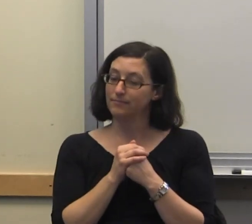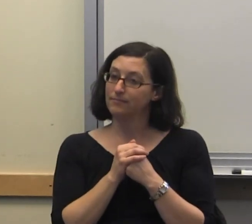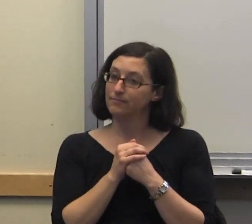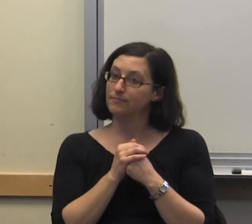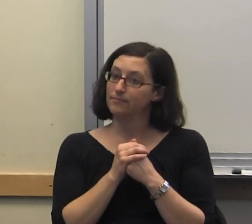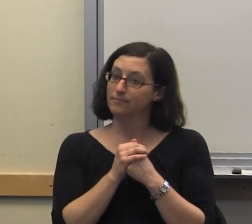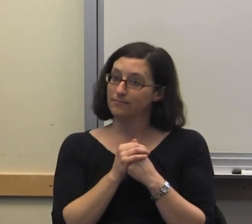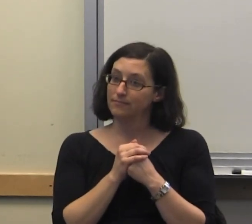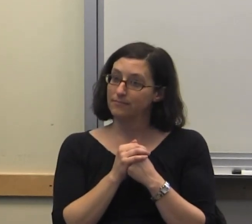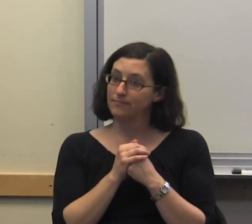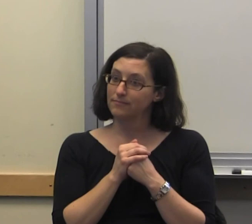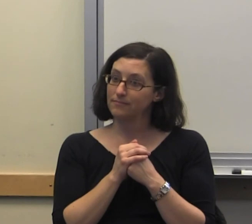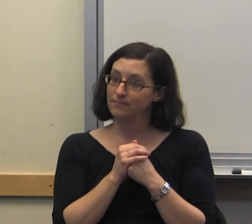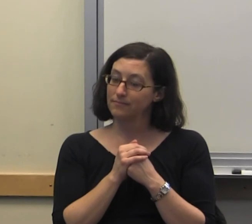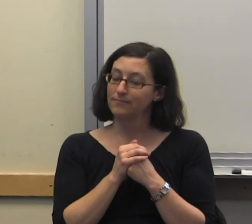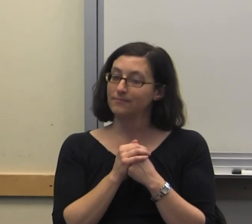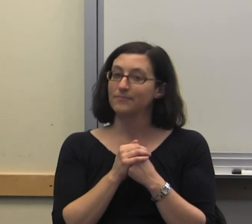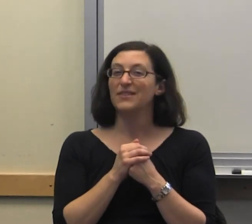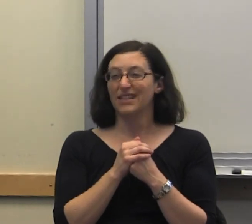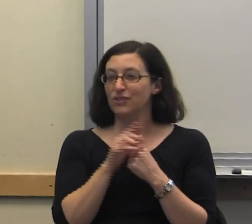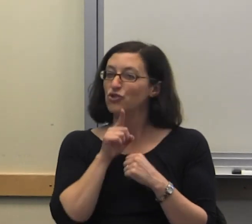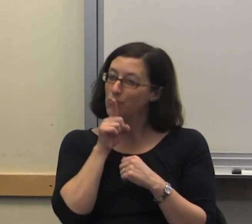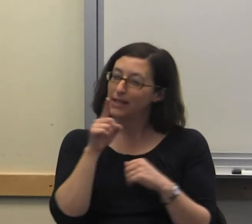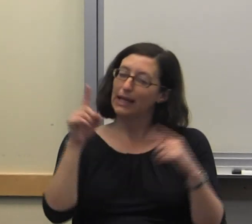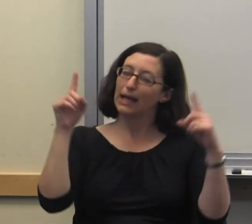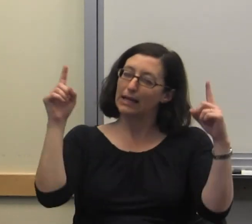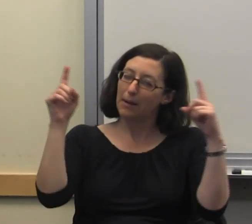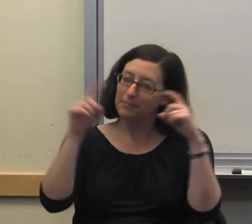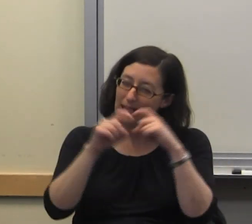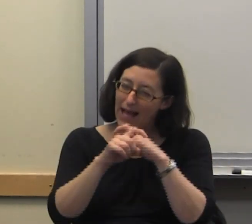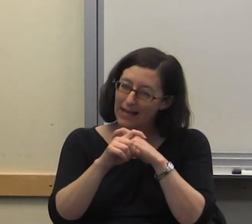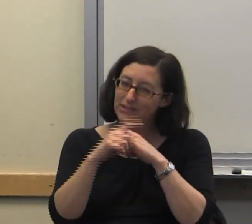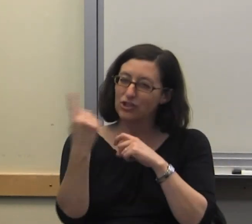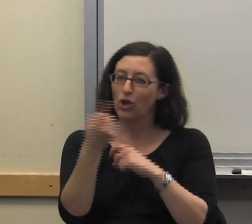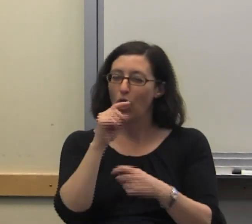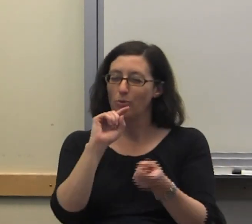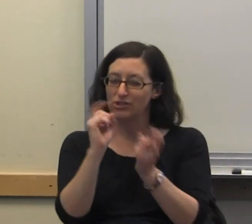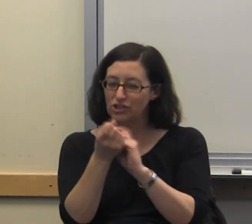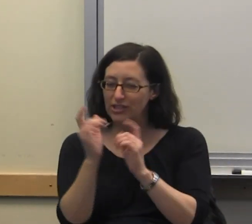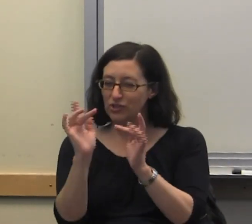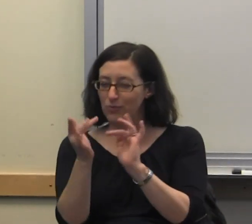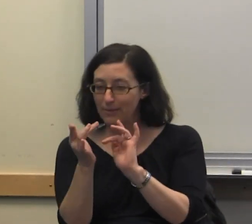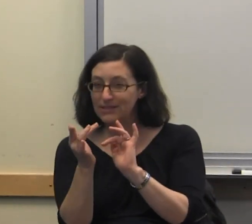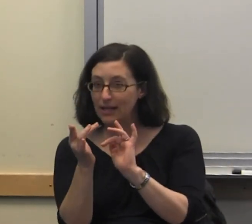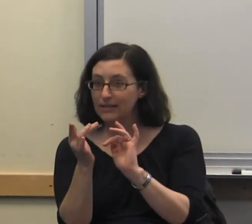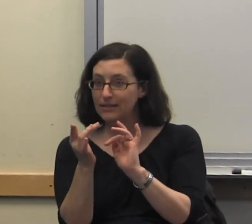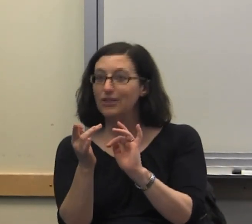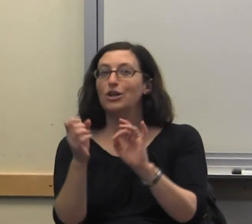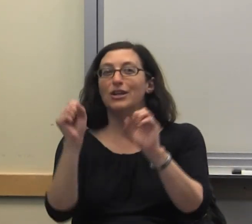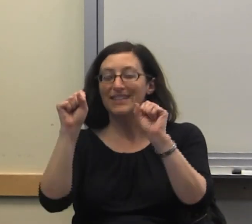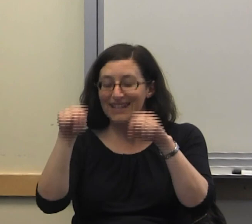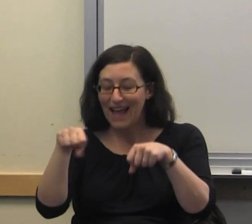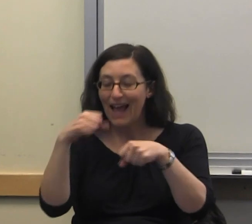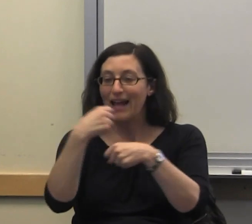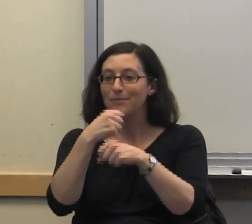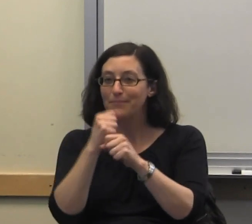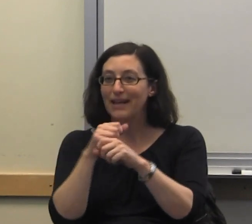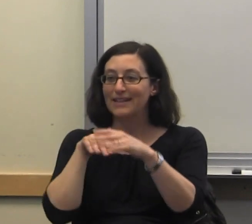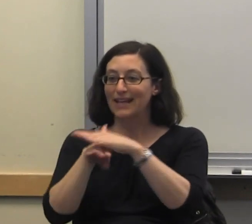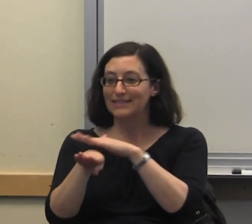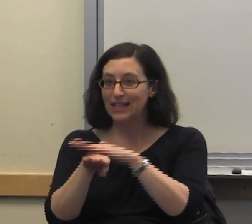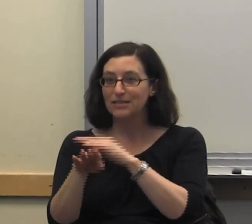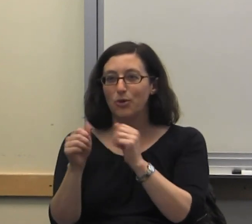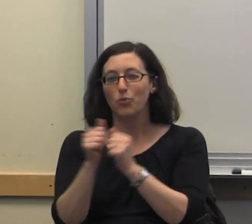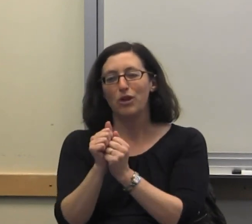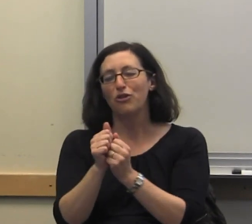can be accessible. Even the most complex and constantly changing website can be made accessible with contemporary, current,